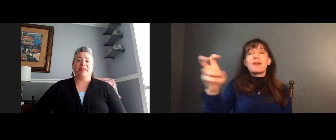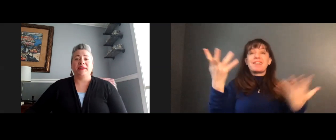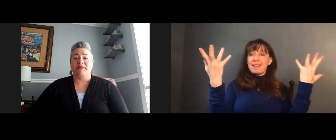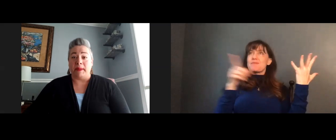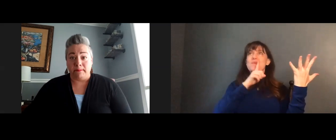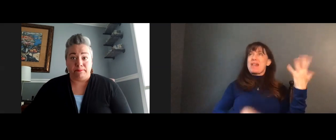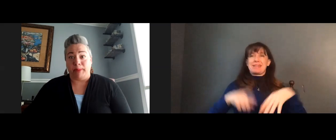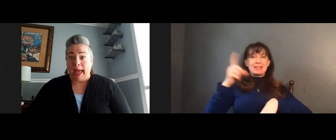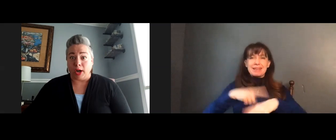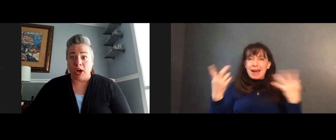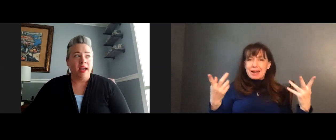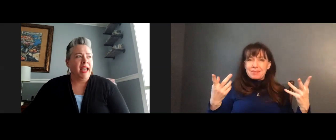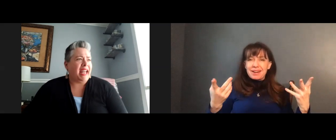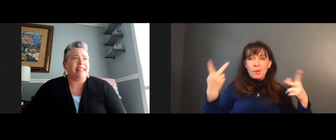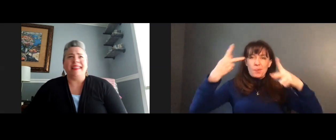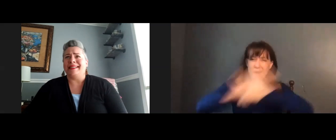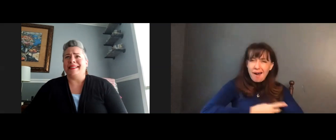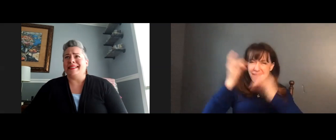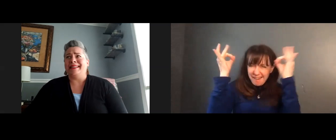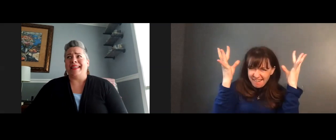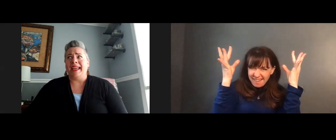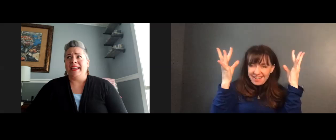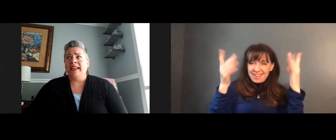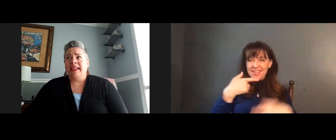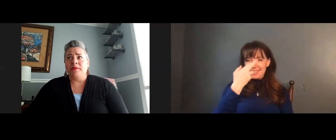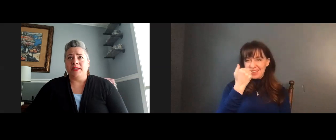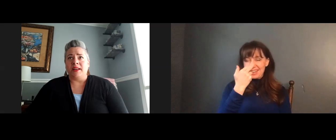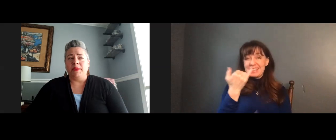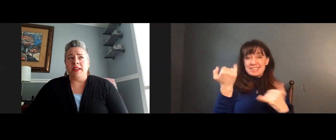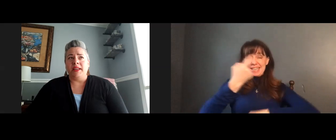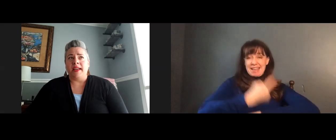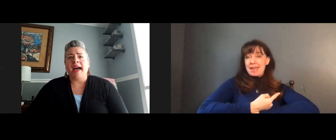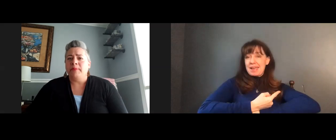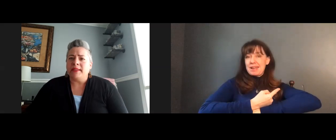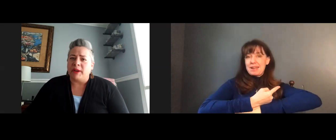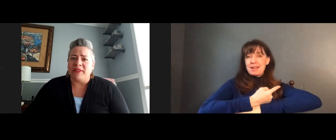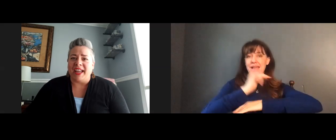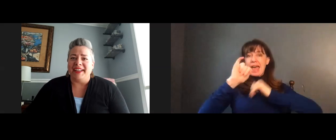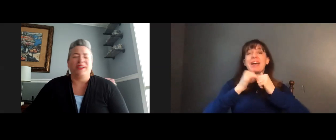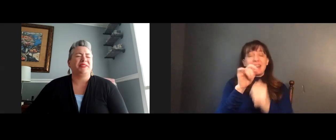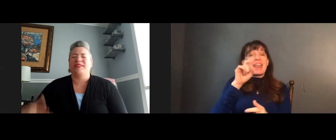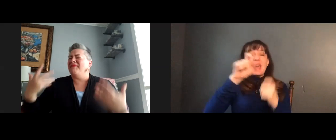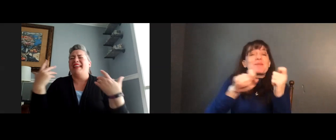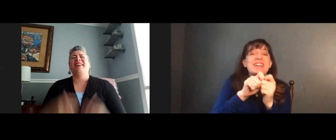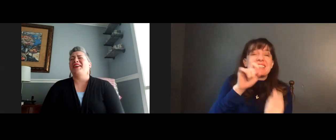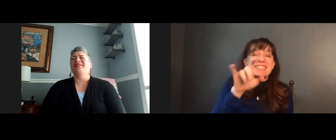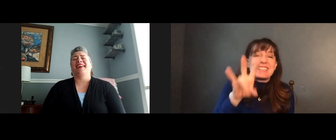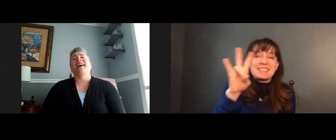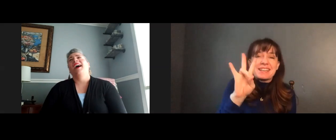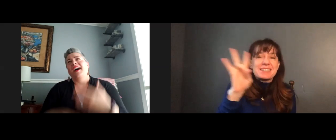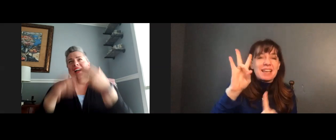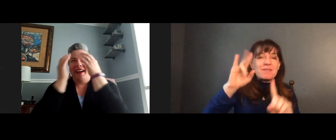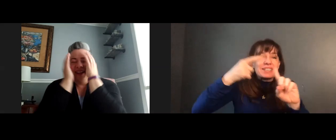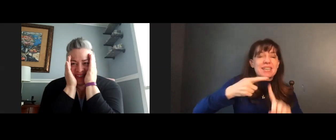timing couldn't have been better and i think today it was going to be how to pick the perfect flight or something i don't know